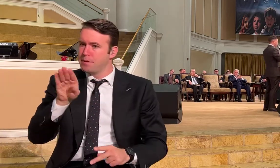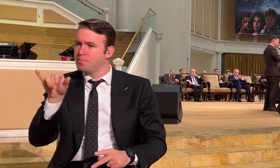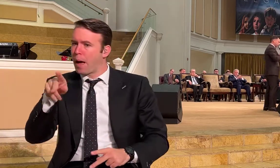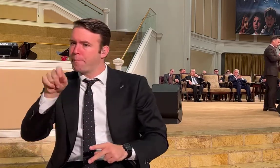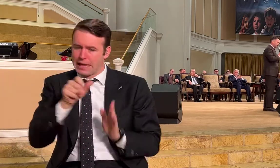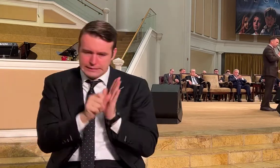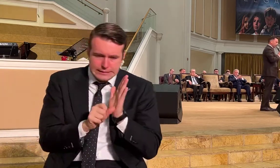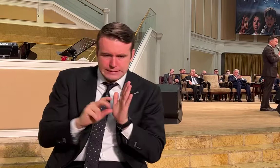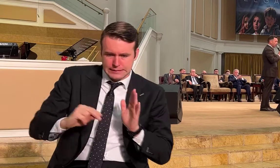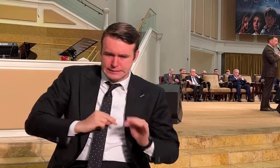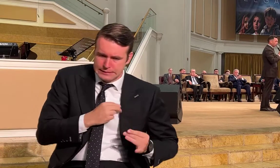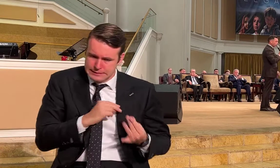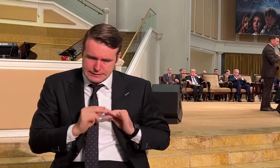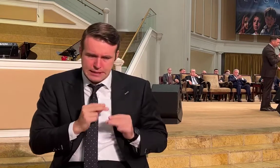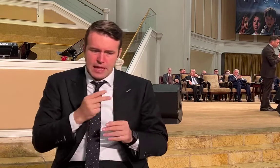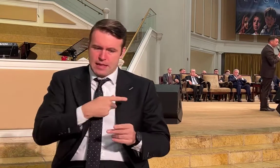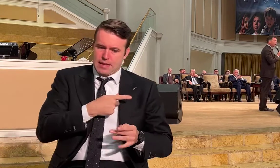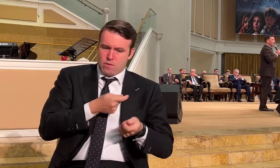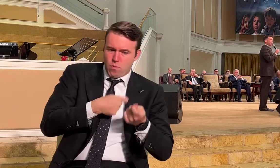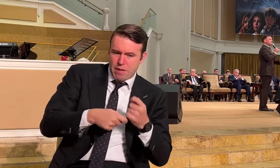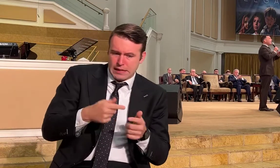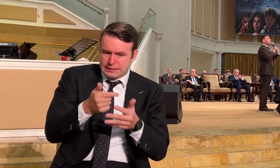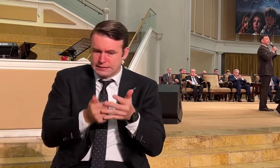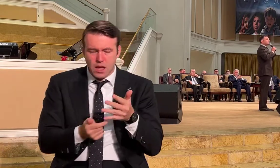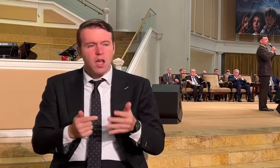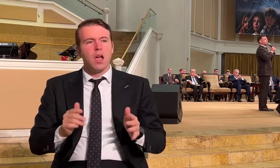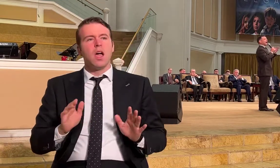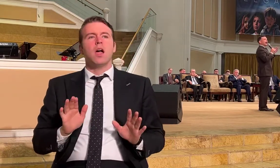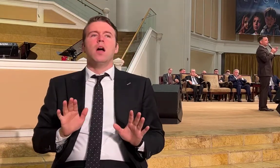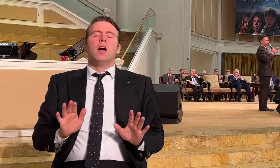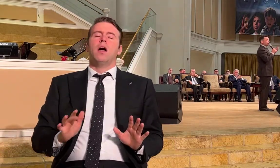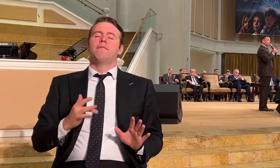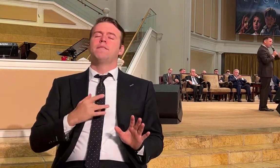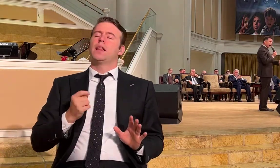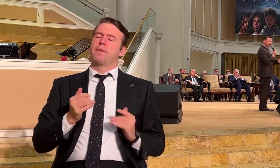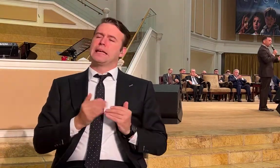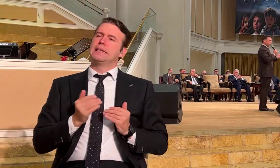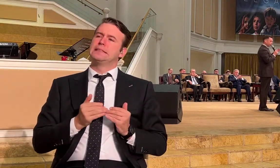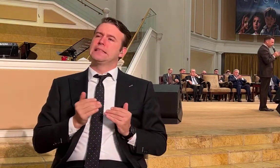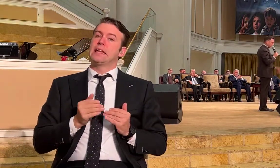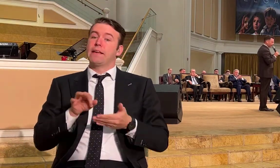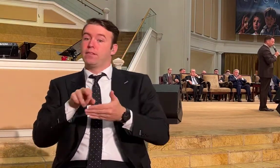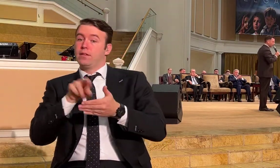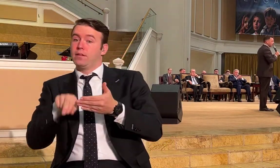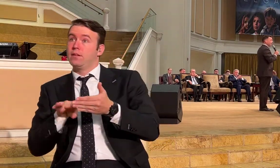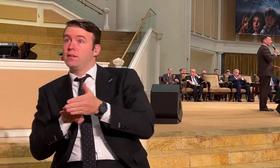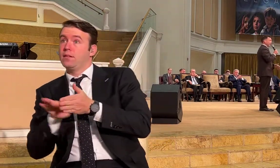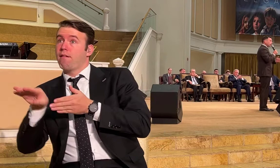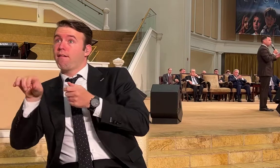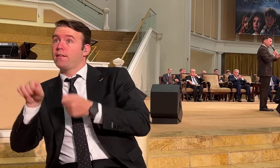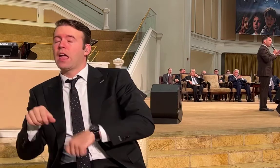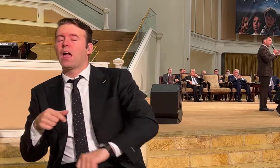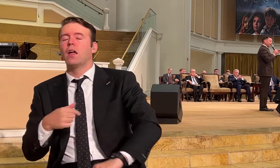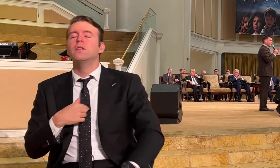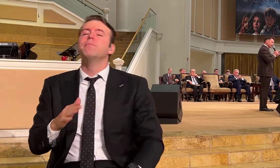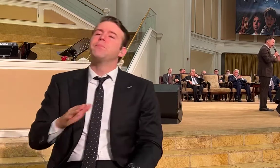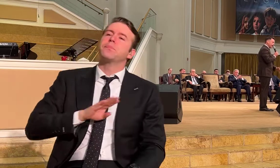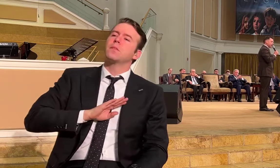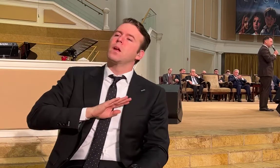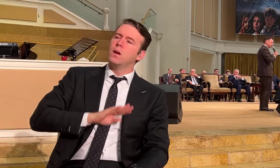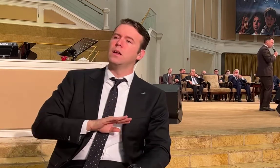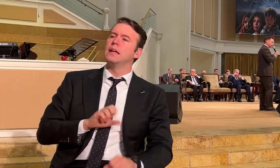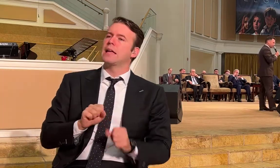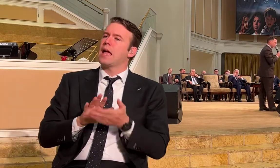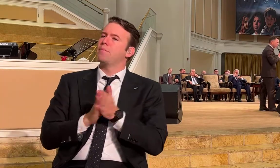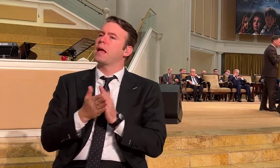we can do a stent, you can have a heart replacement. And it may take some time for your body to recover, but it will and it